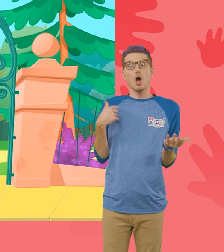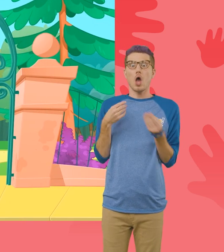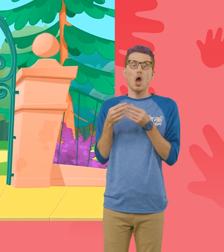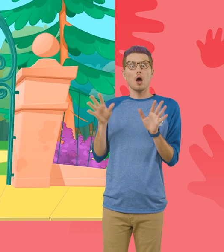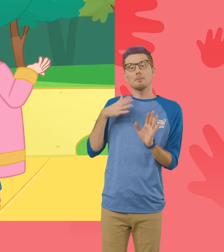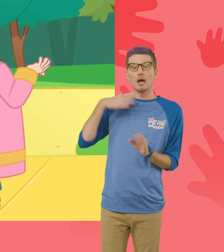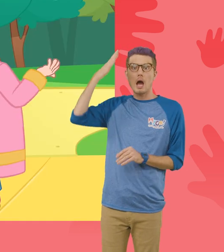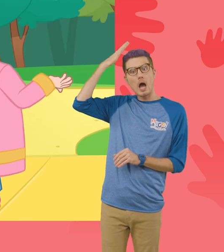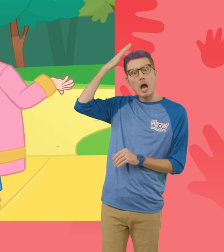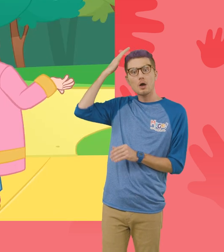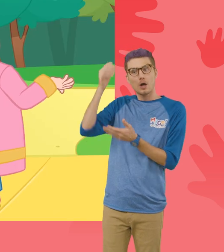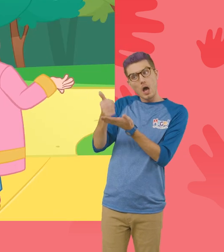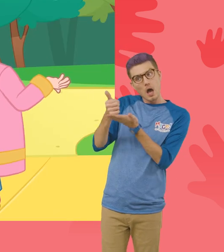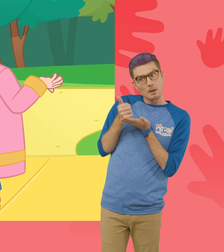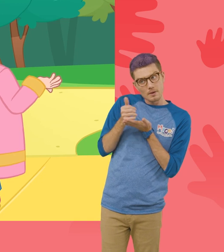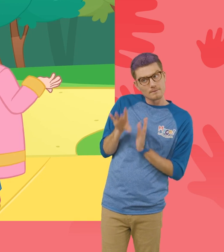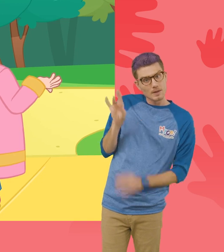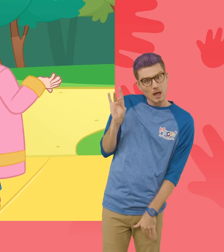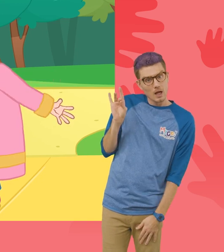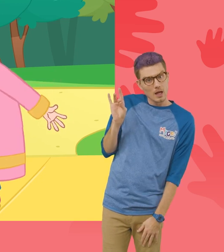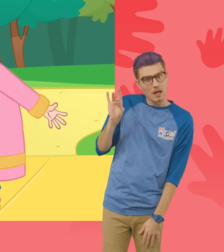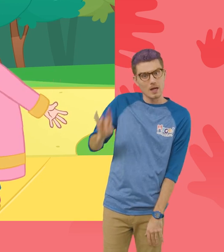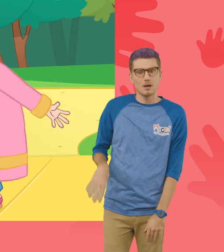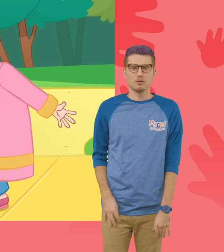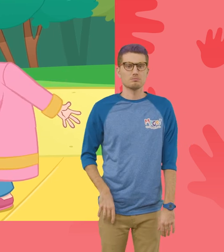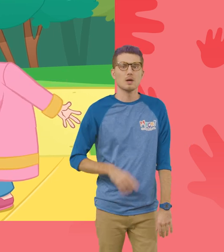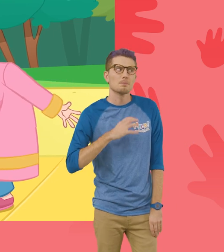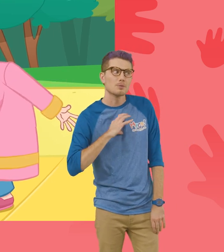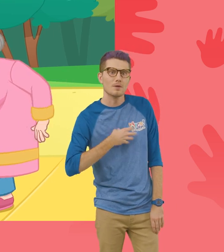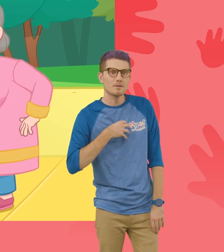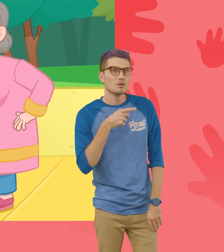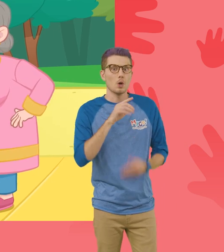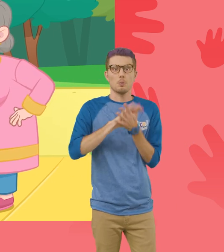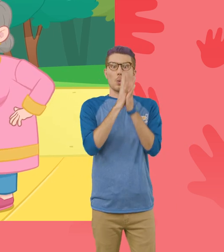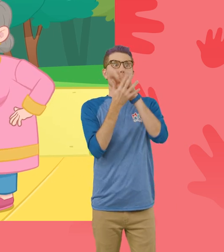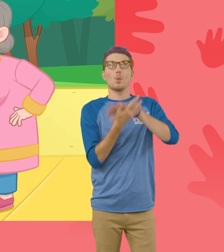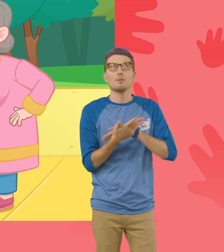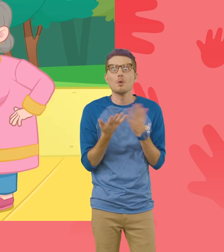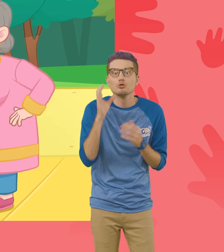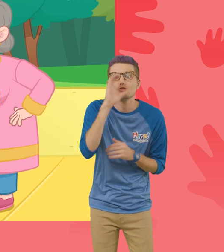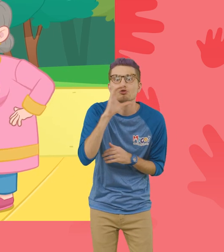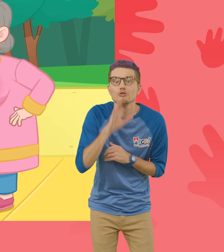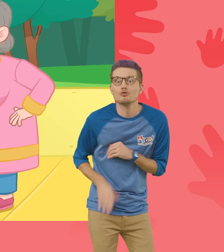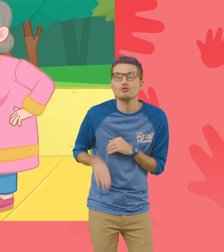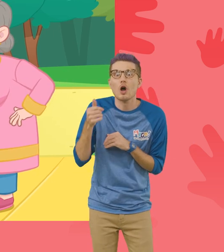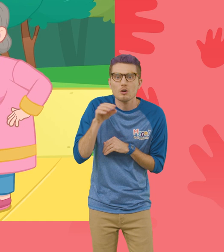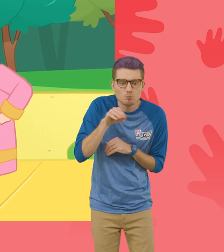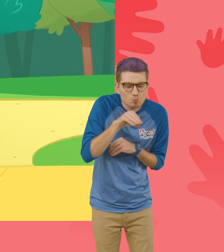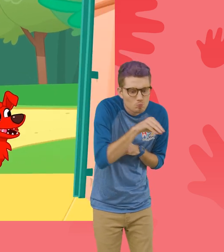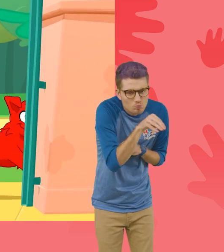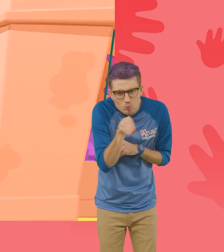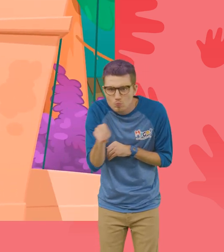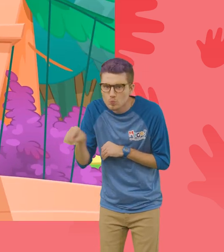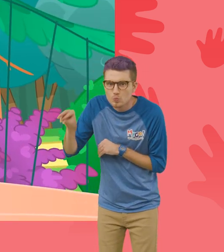I lost my hat. Can you help me find it? Morphle morphed into a search dog